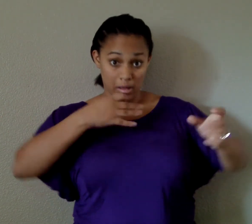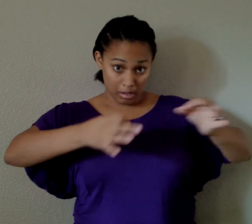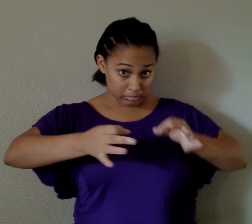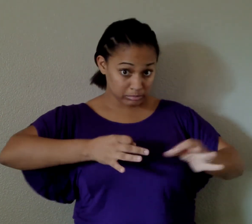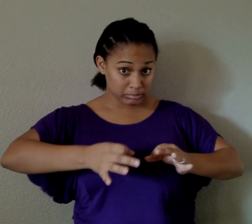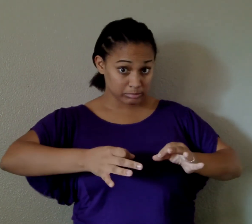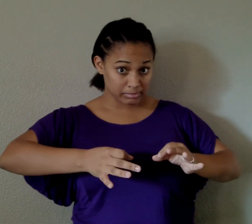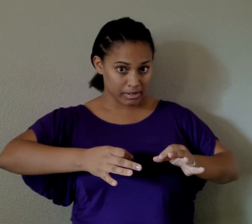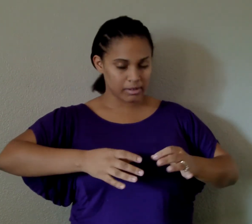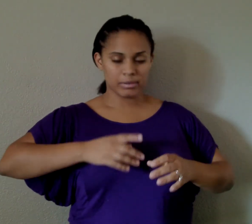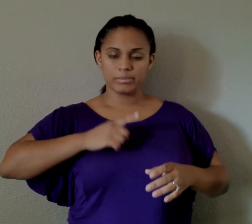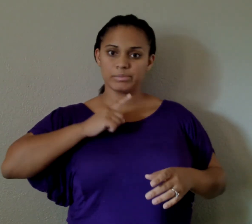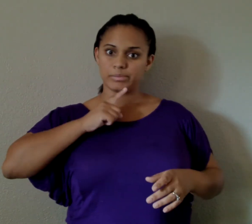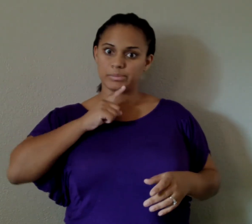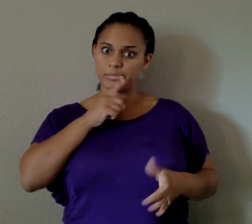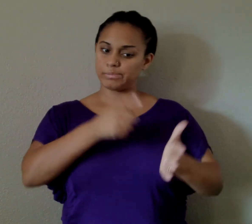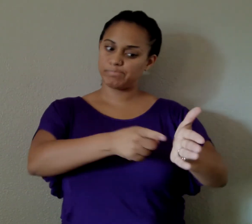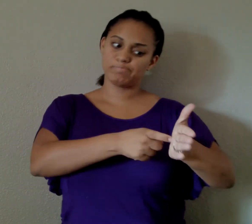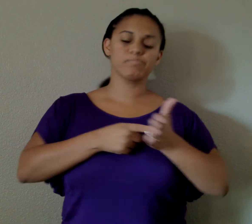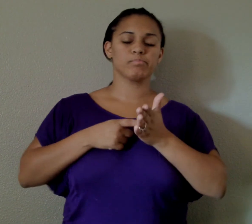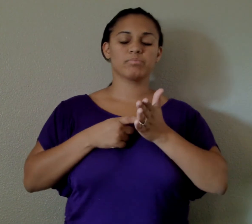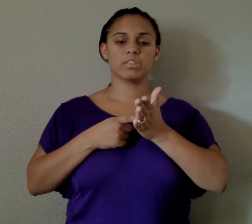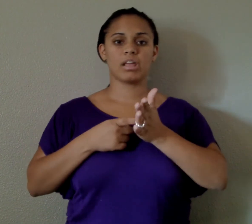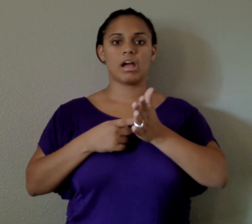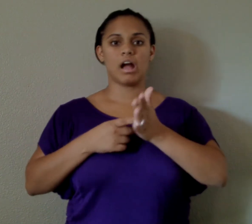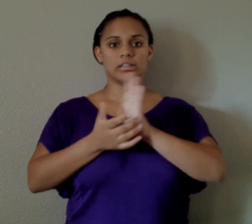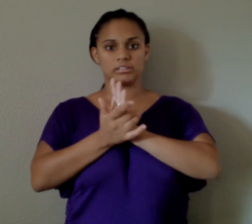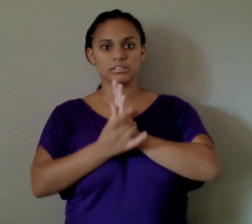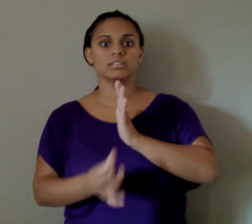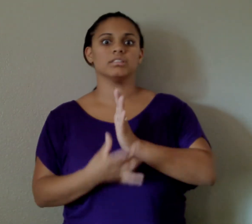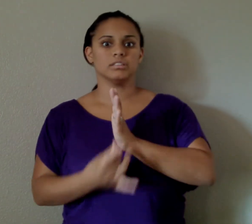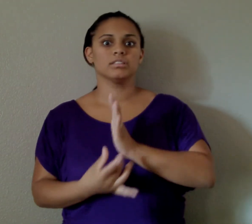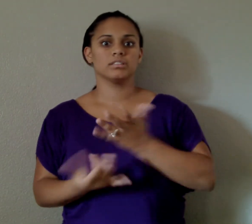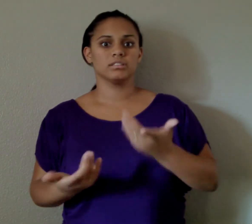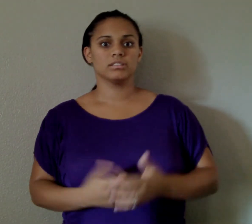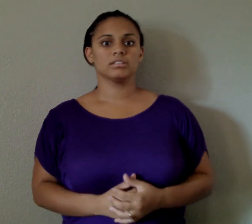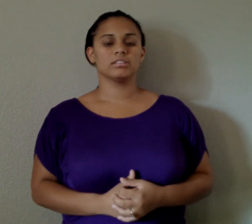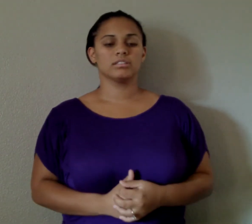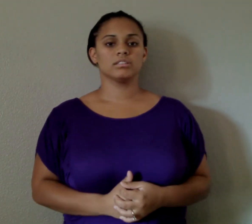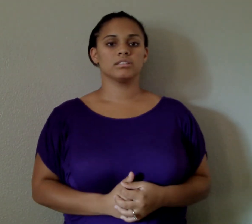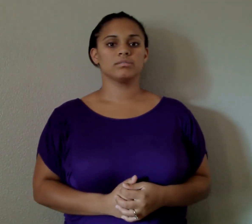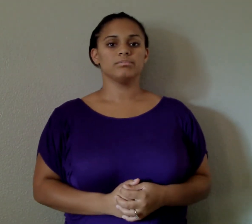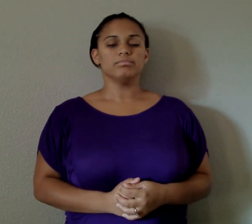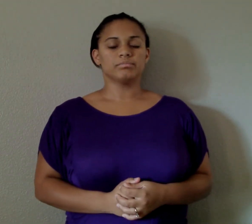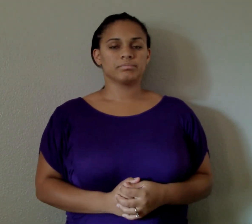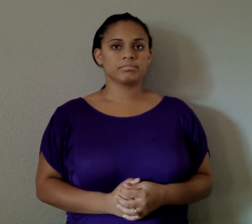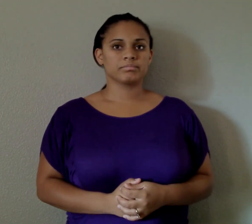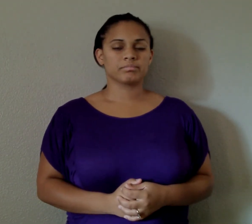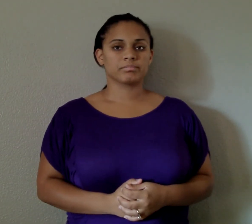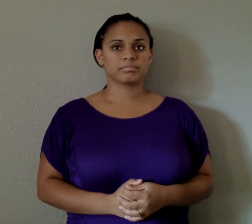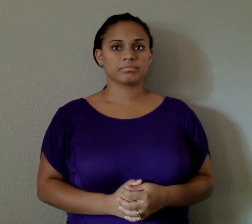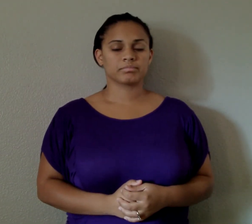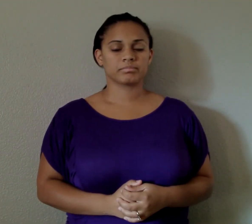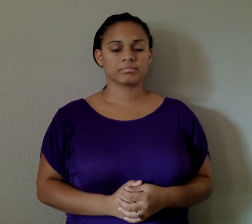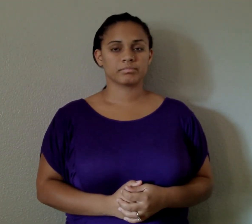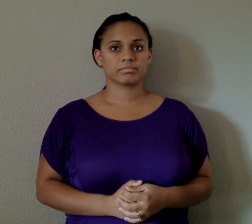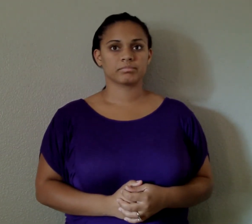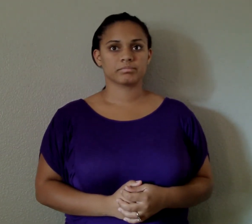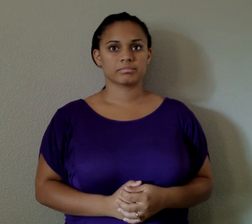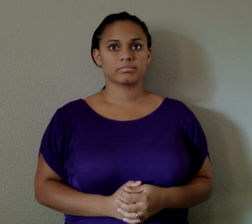know, we're teaching students how to find and write main idea statements, and there's the activity that kind of brings it